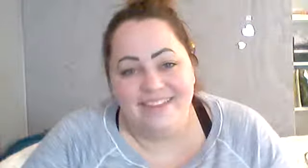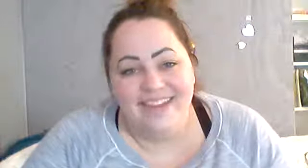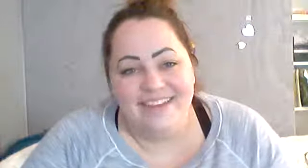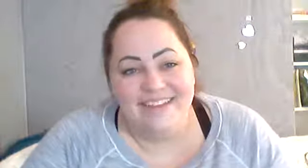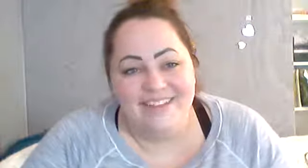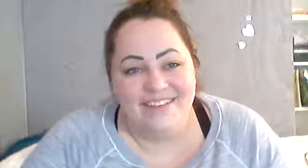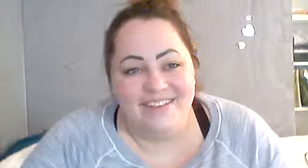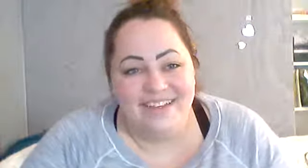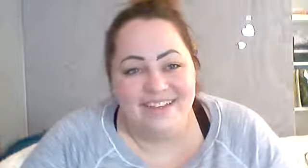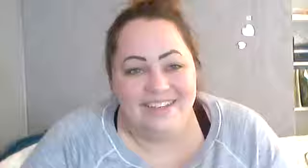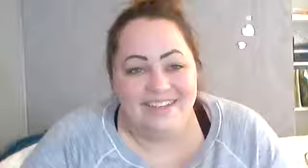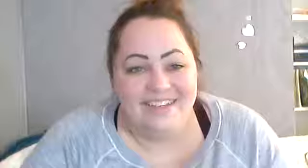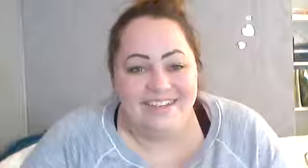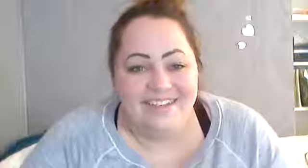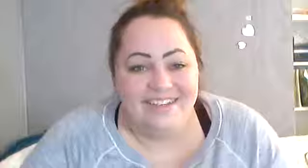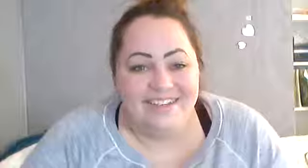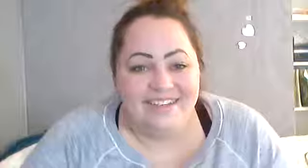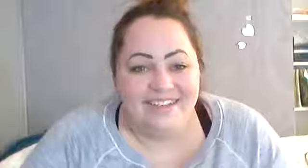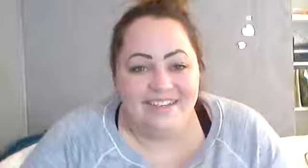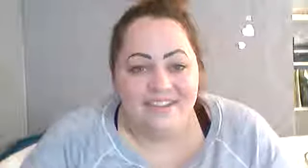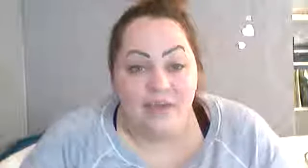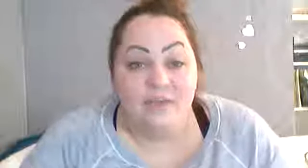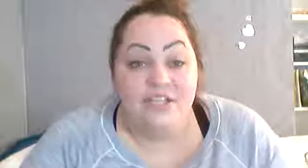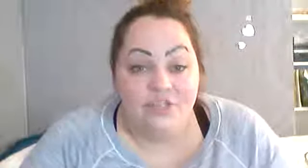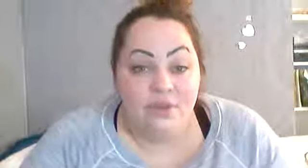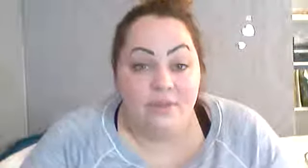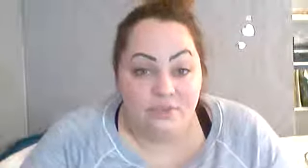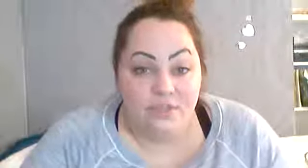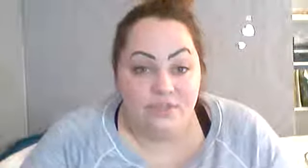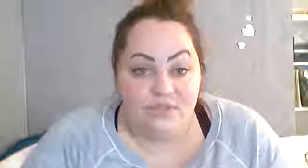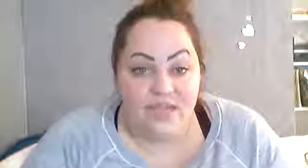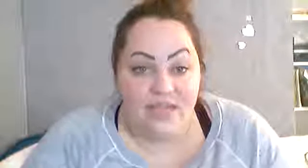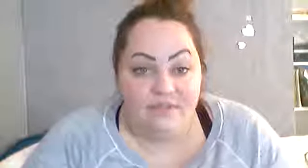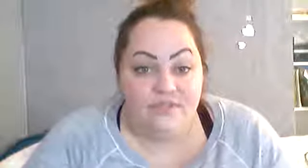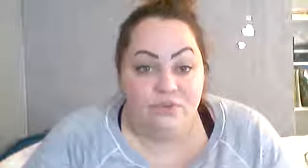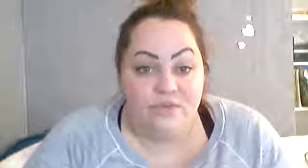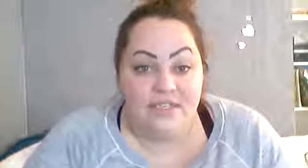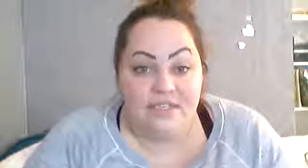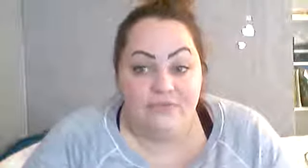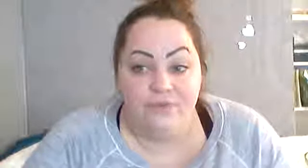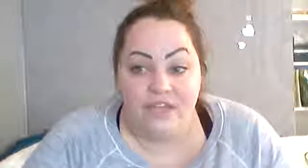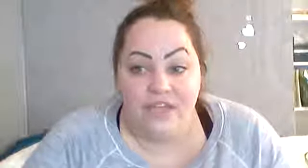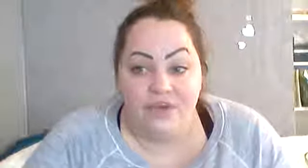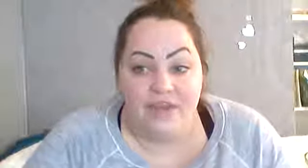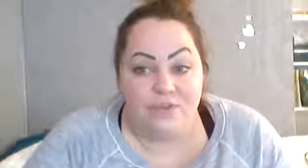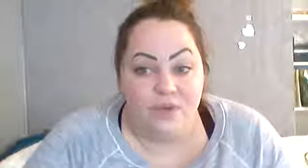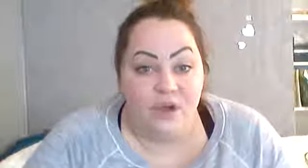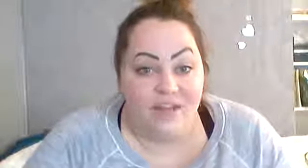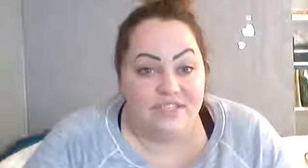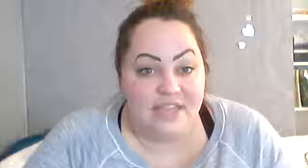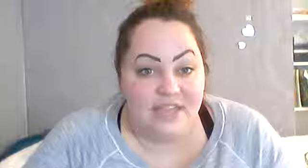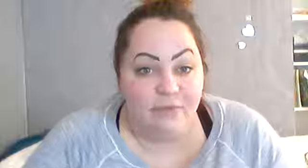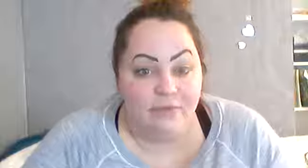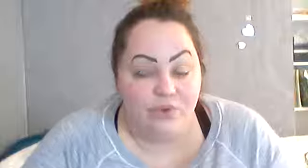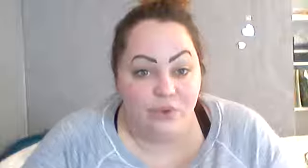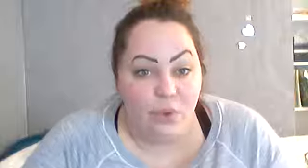Thank you, Kiyomi. I will let you know about Zoom on Tuesday. If Zoom is a free thing, you guys would all have to sign up of your own